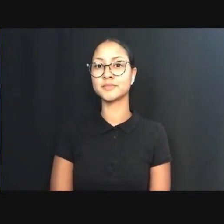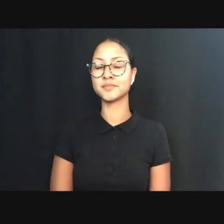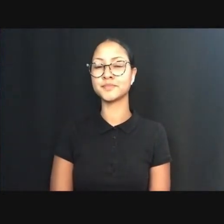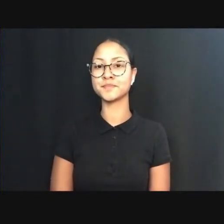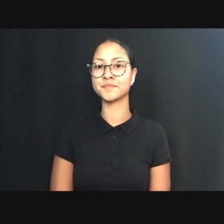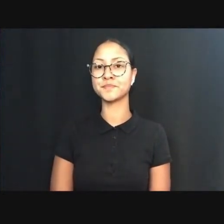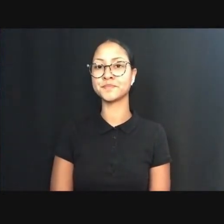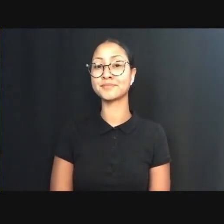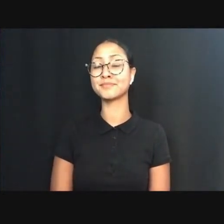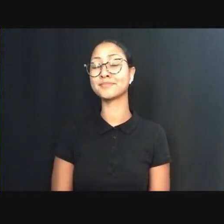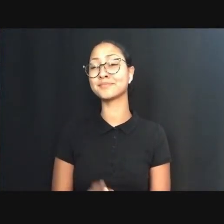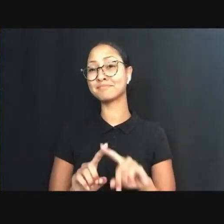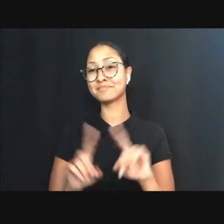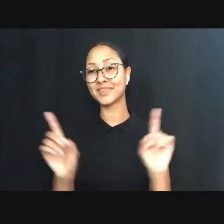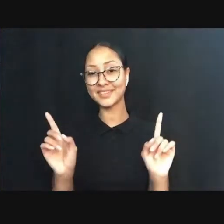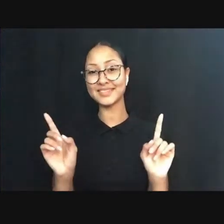of